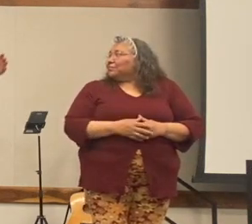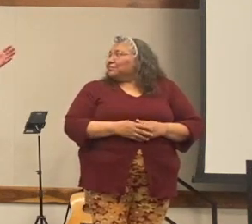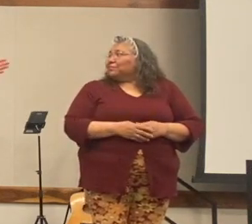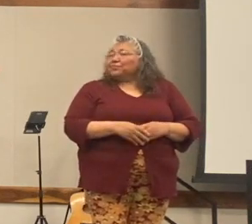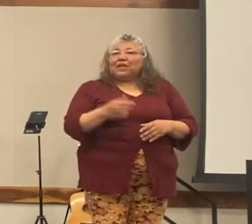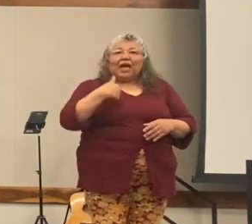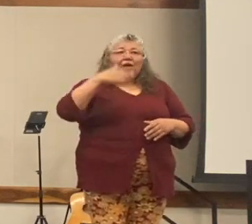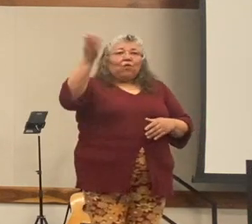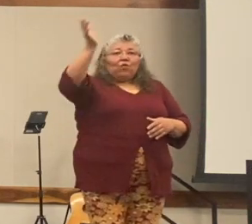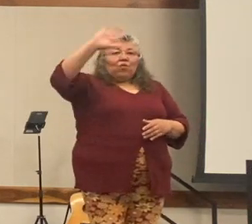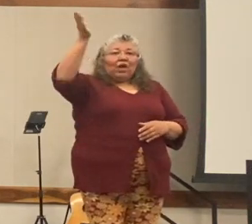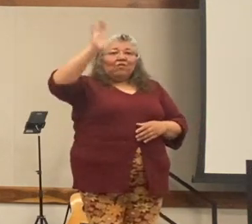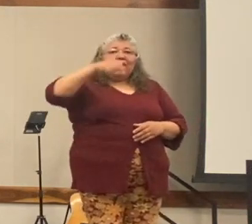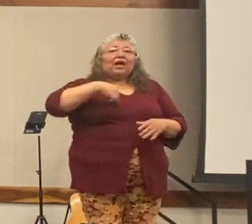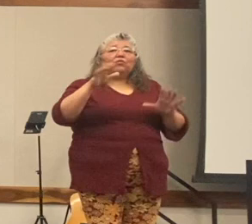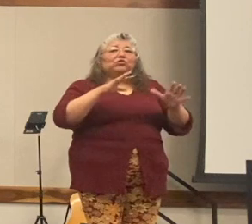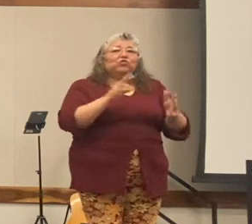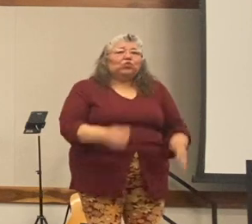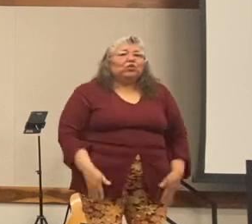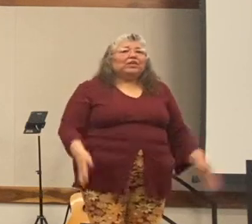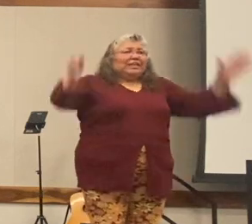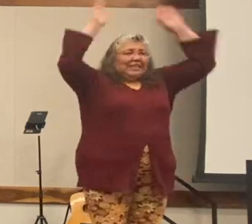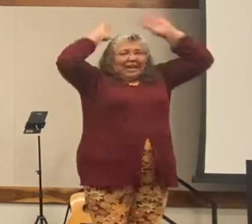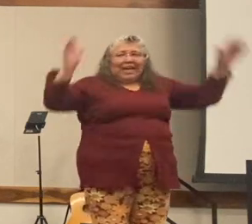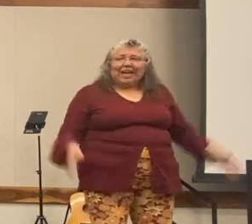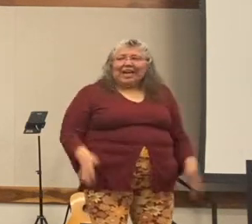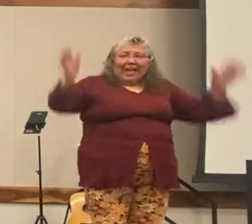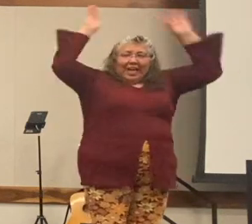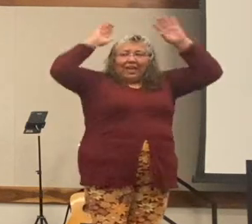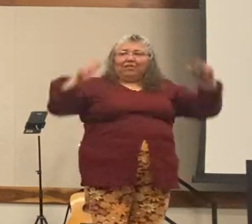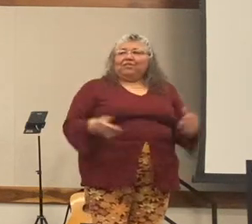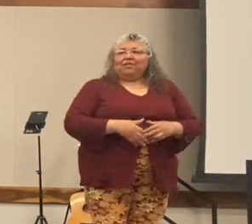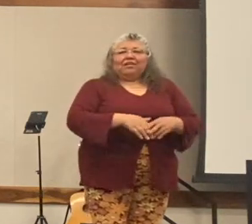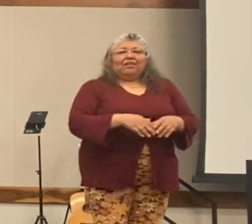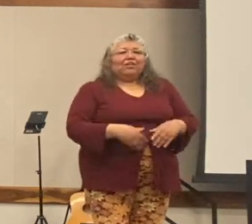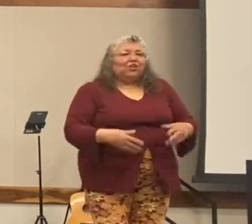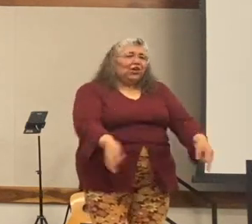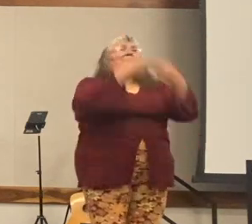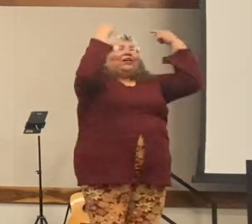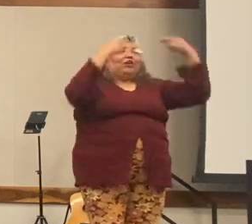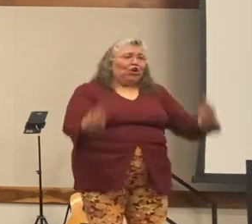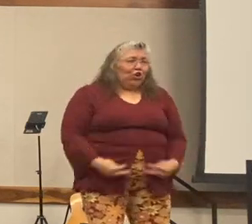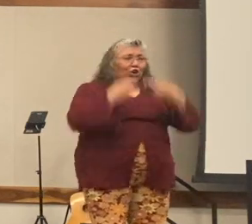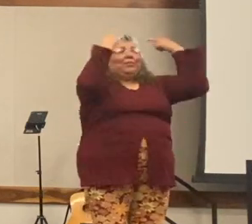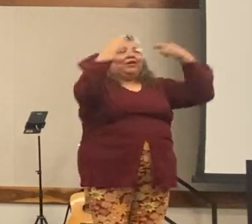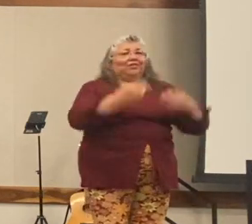I will wave to them. I'll do jumping jacks. Hey, look at me, look at me.